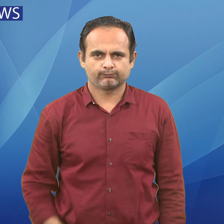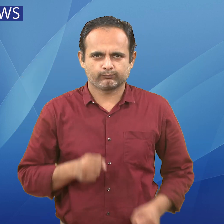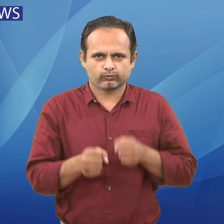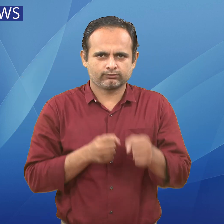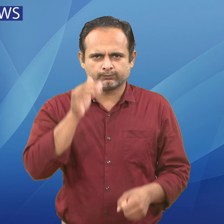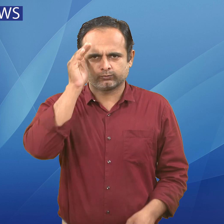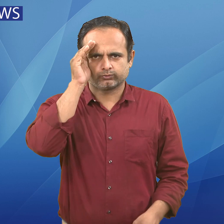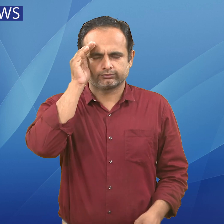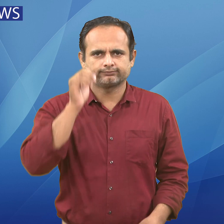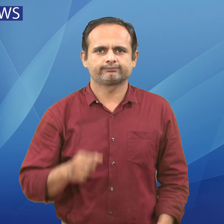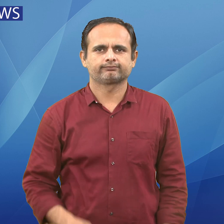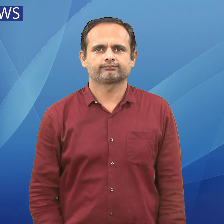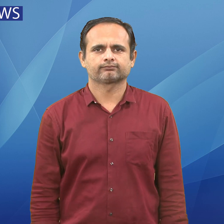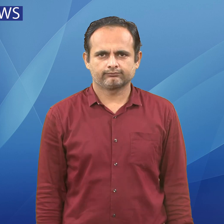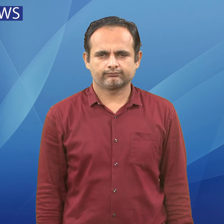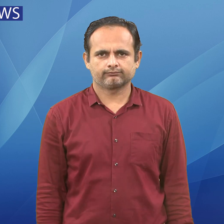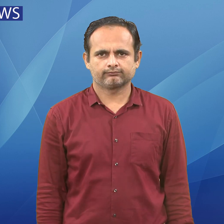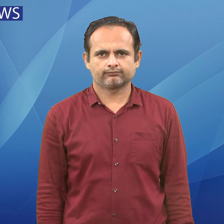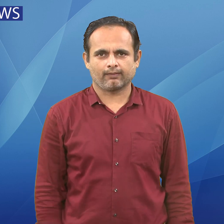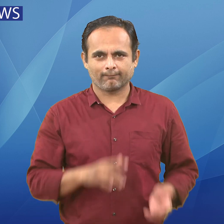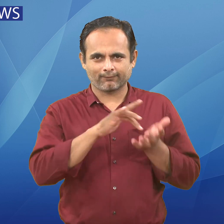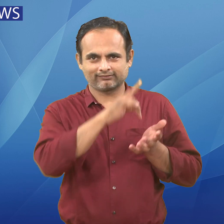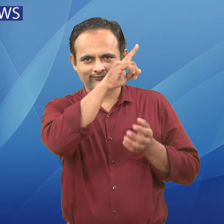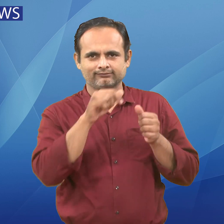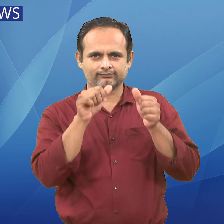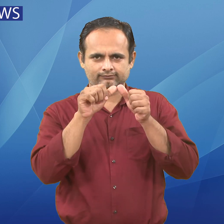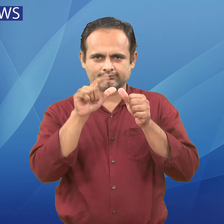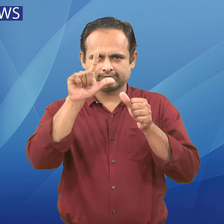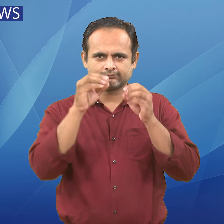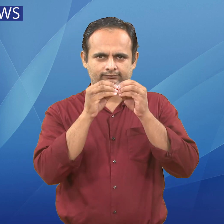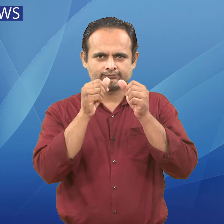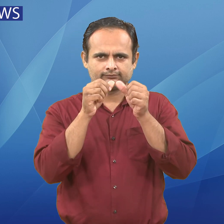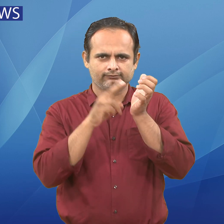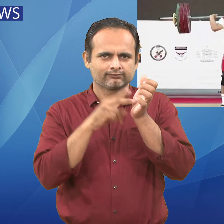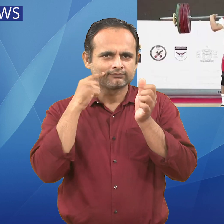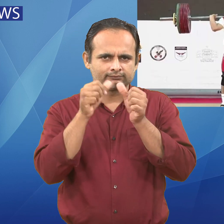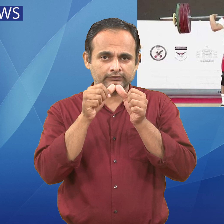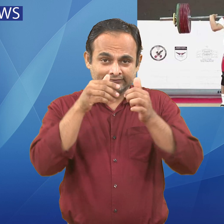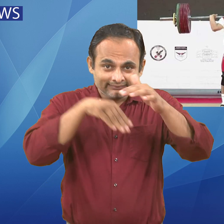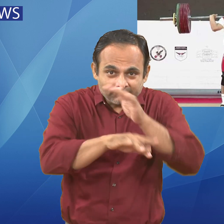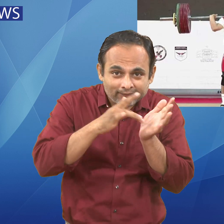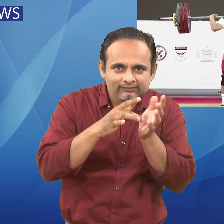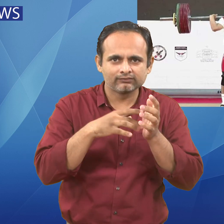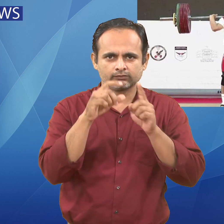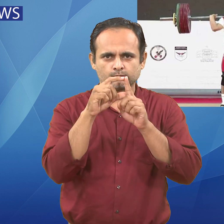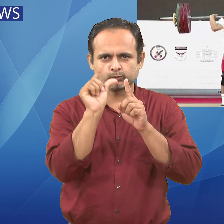Sports news. Indian weightlifter Barali Bidabrait clinched the total and clean and jerk